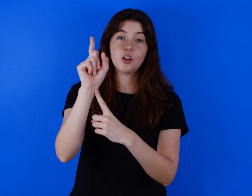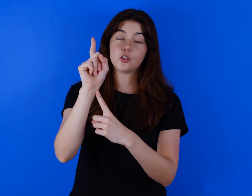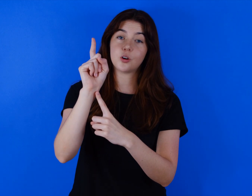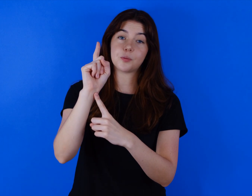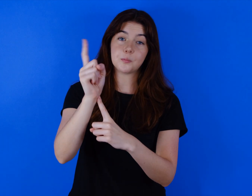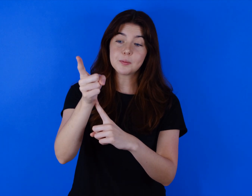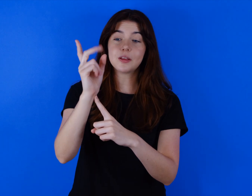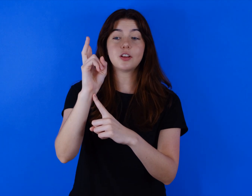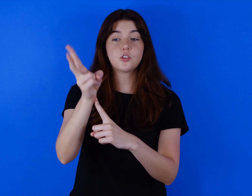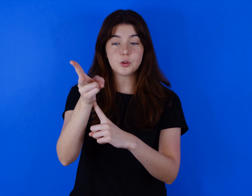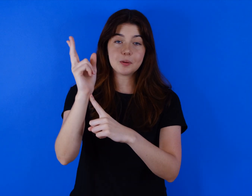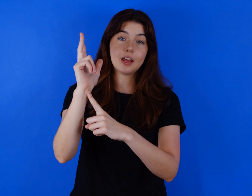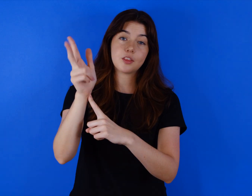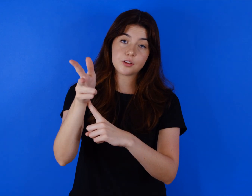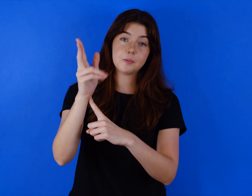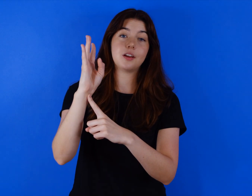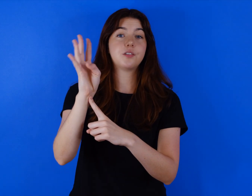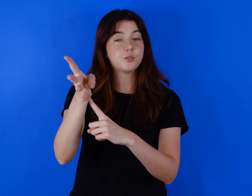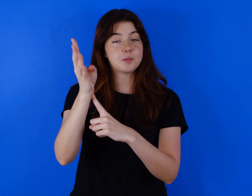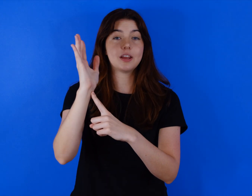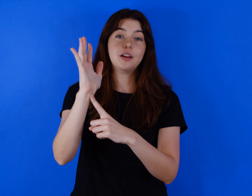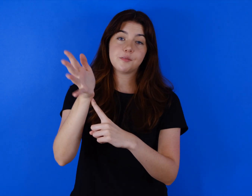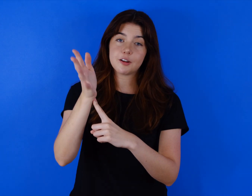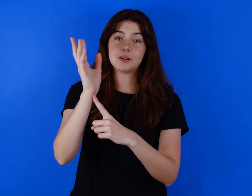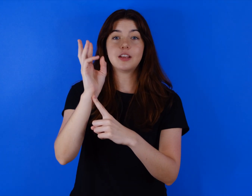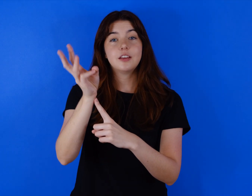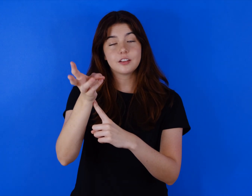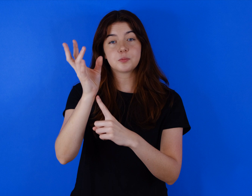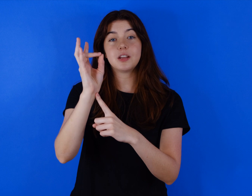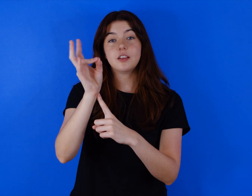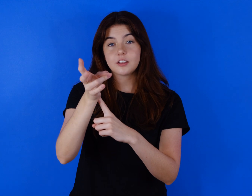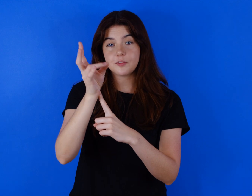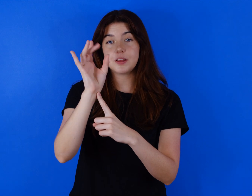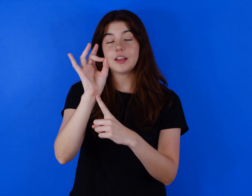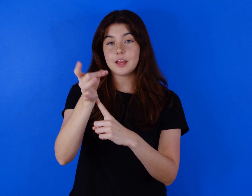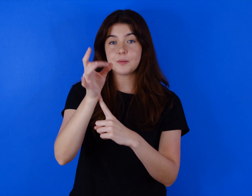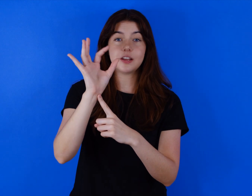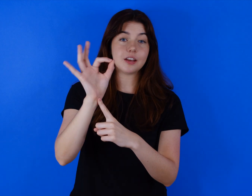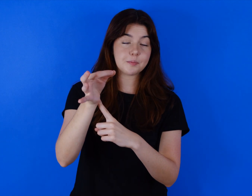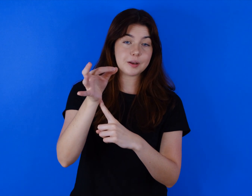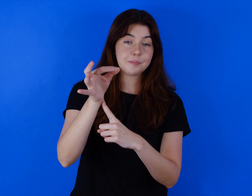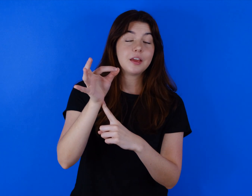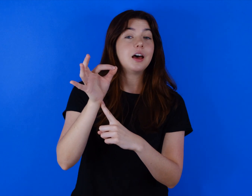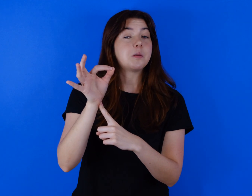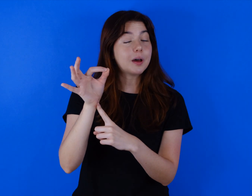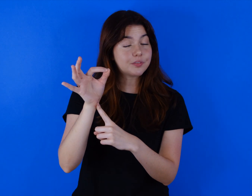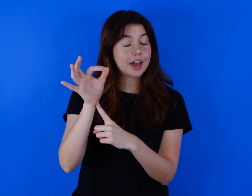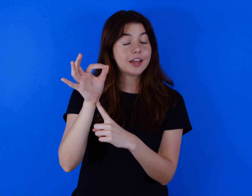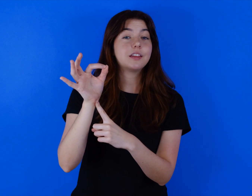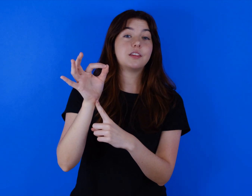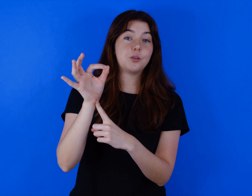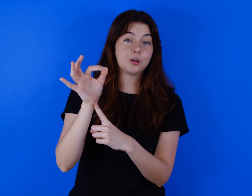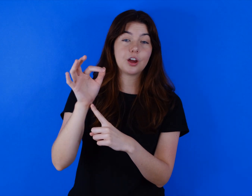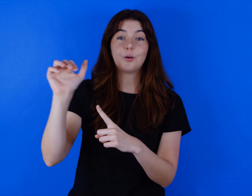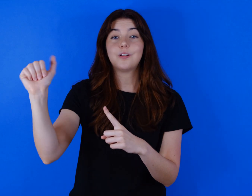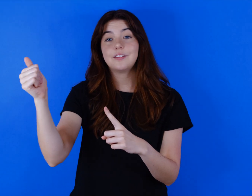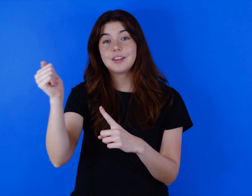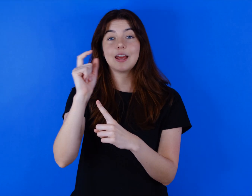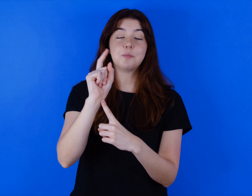So if you're 1 minute, 2 minute, 3 minute, 4 minute, 5 minute, 6 minute, 7 minute, 8 minute, 9 minute. Above that, you would go 10